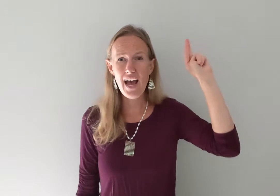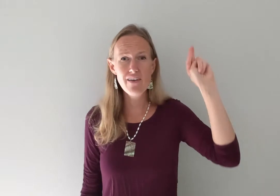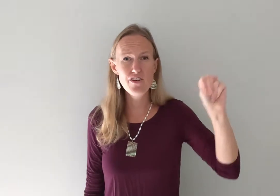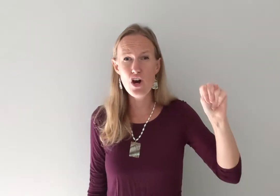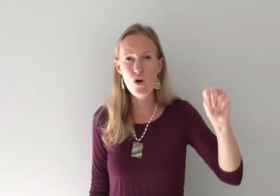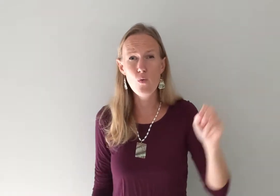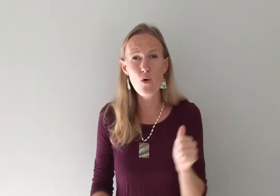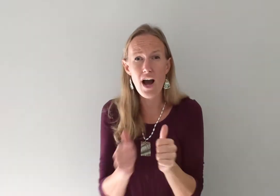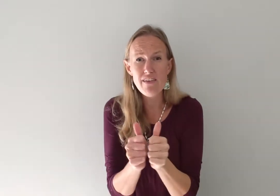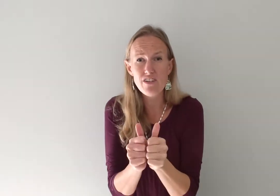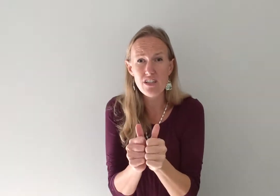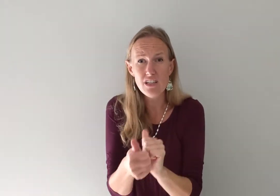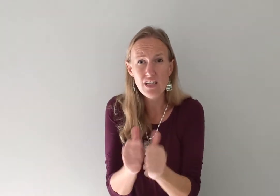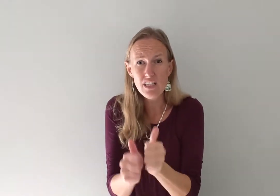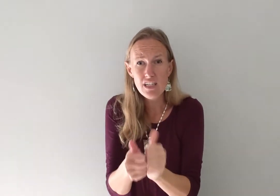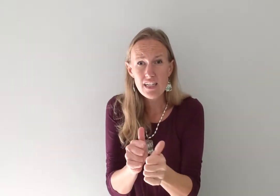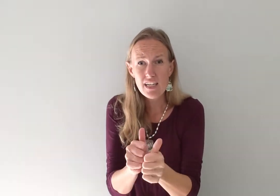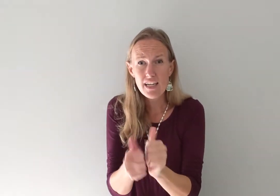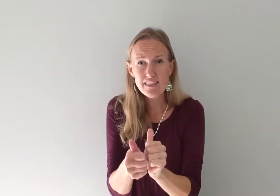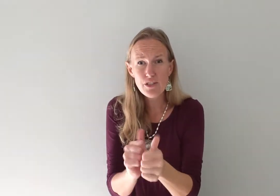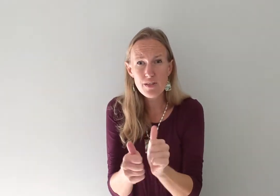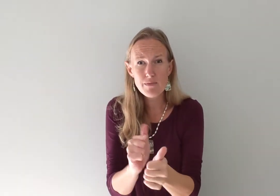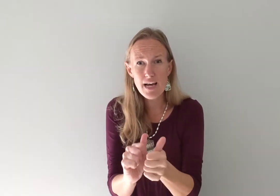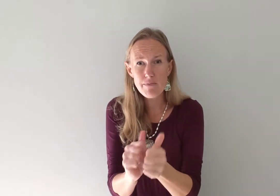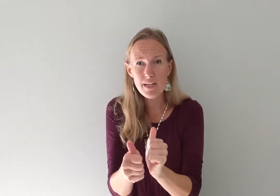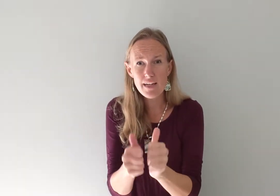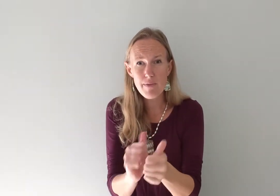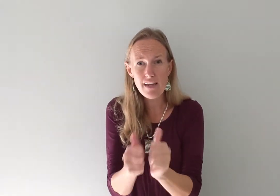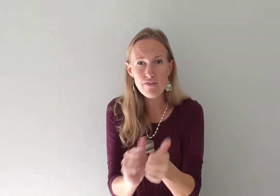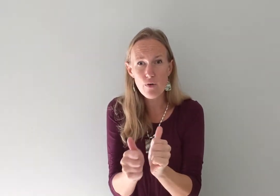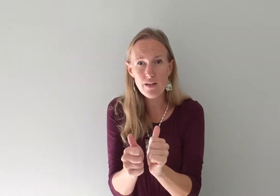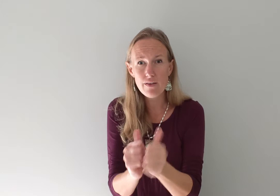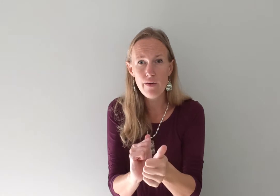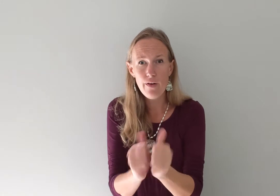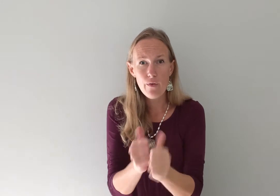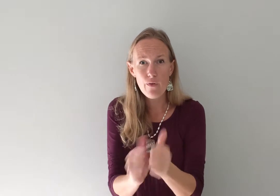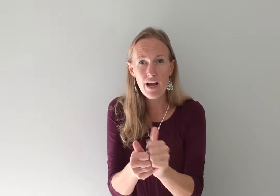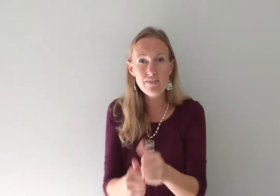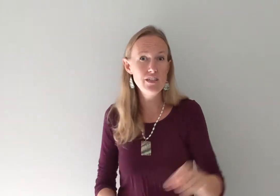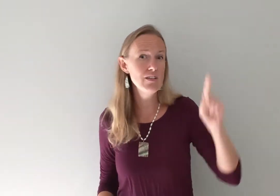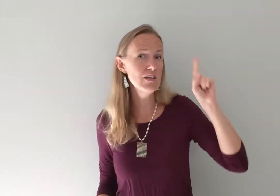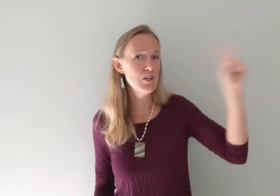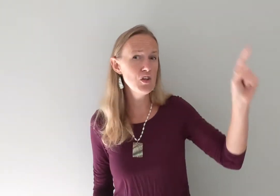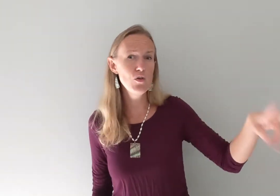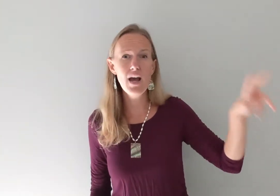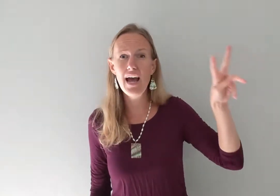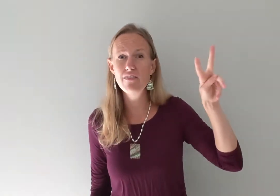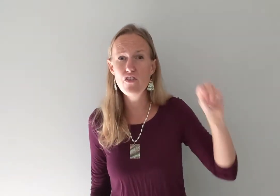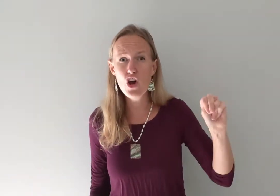have no rival. Okay, 2 thumbs up, kind of back and forth. Rival, you have